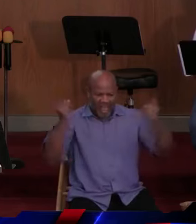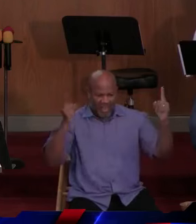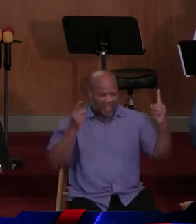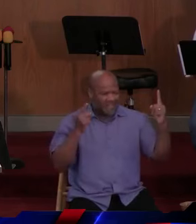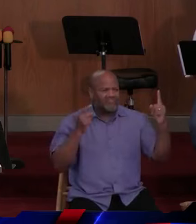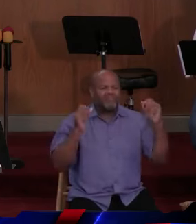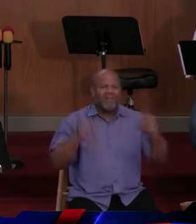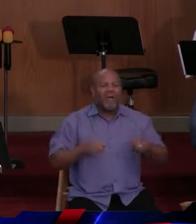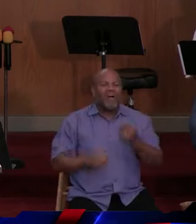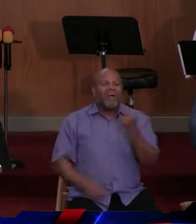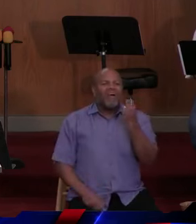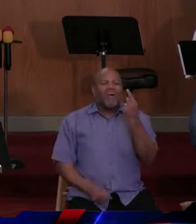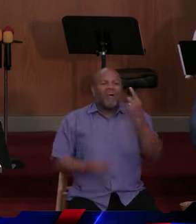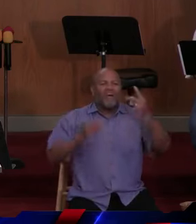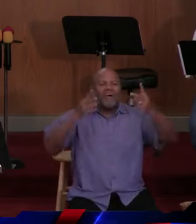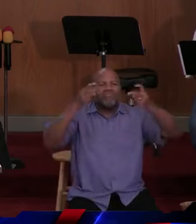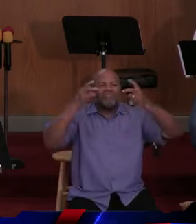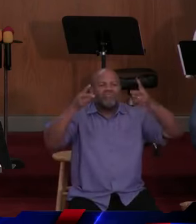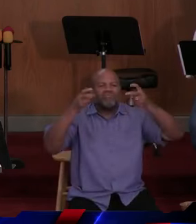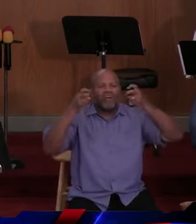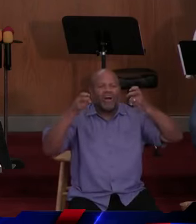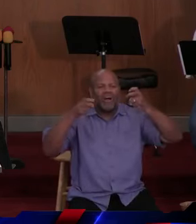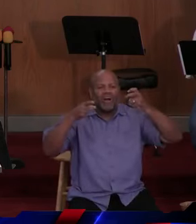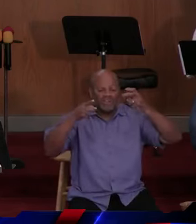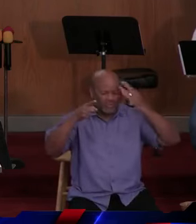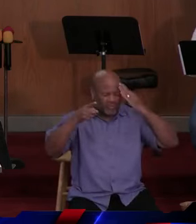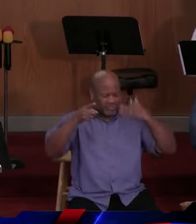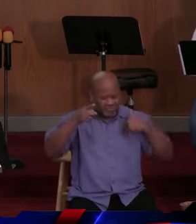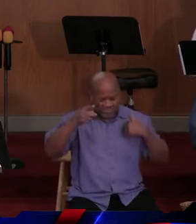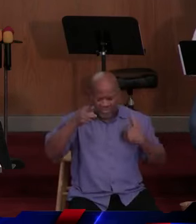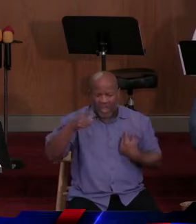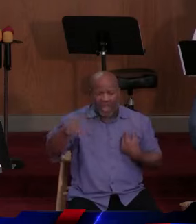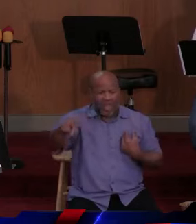it. I know you're tired, you're